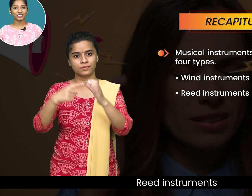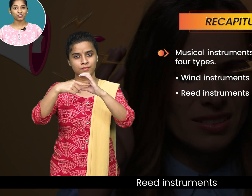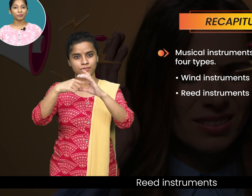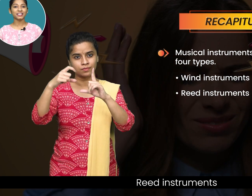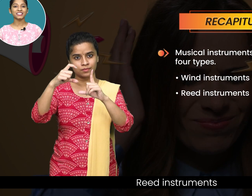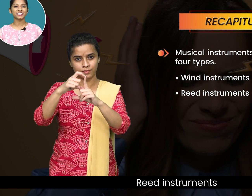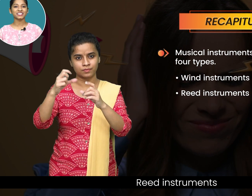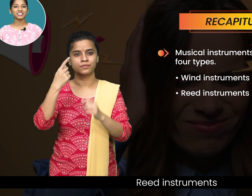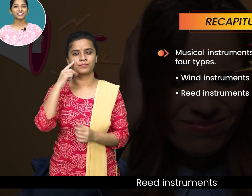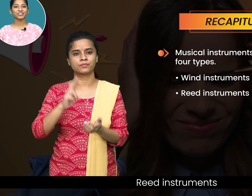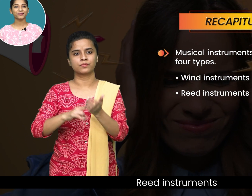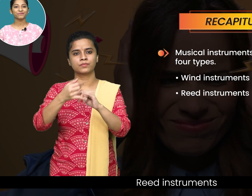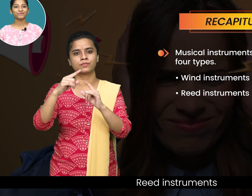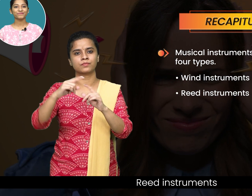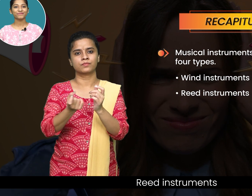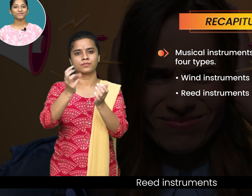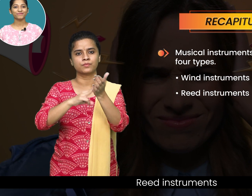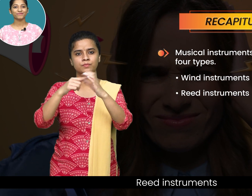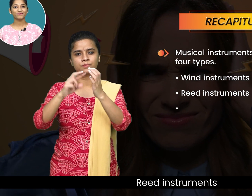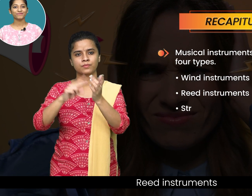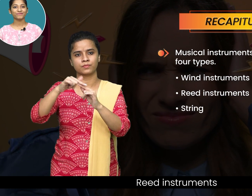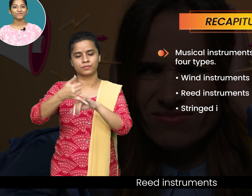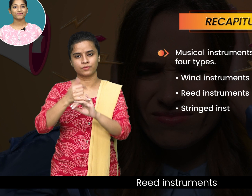reed instruments,